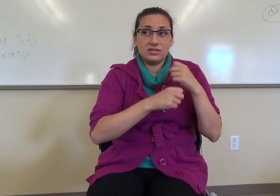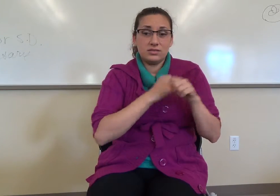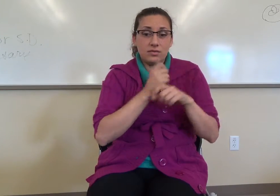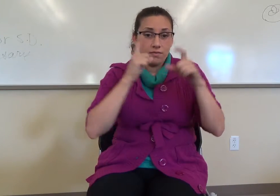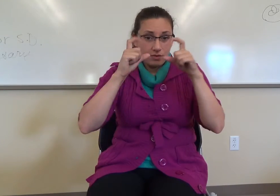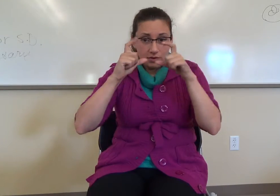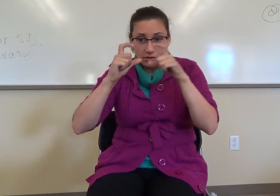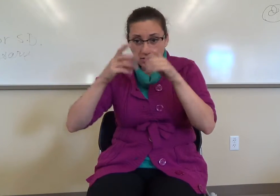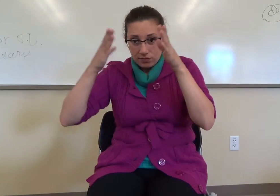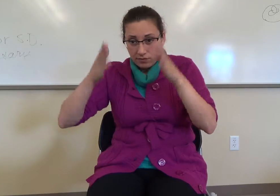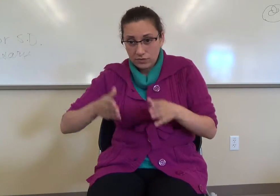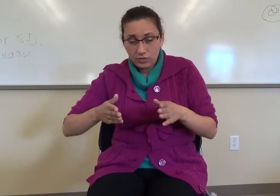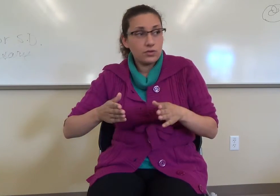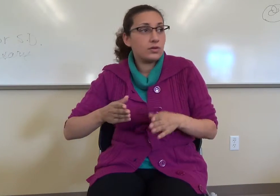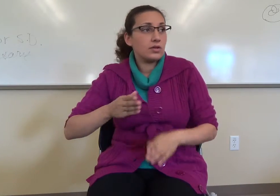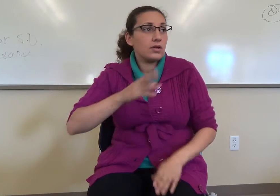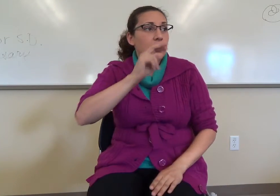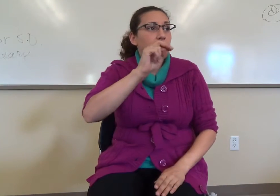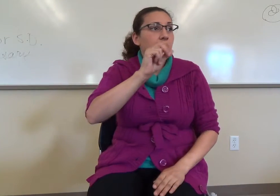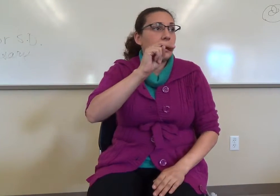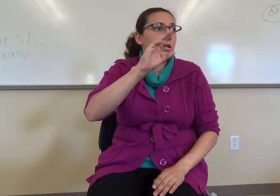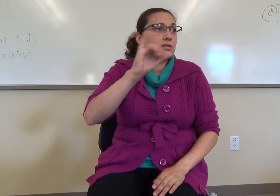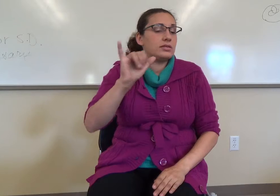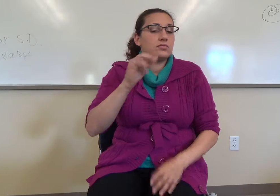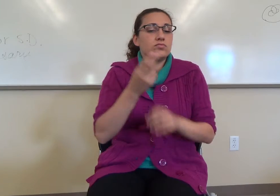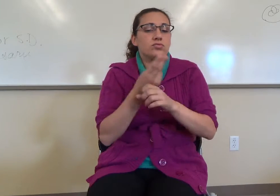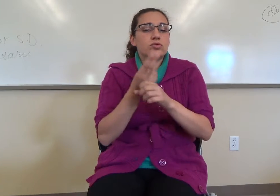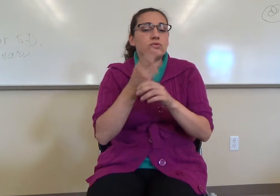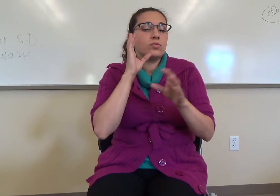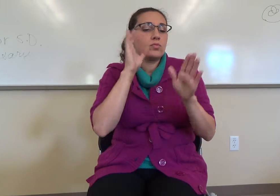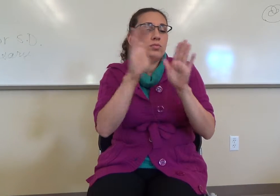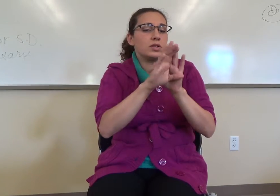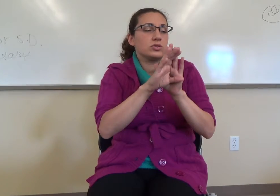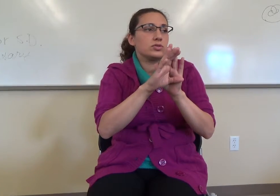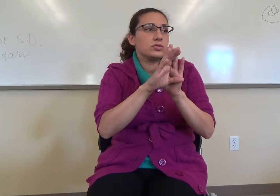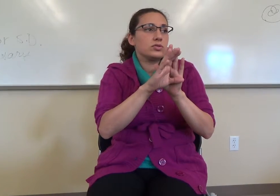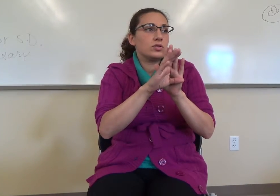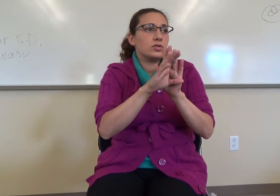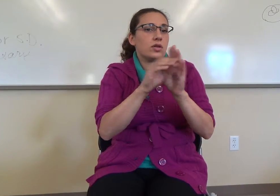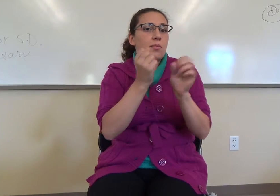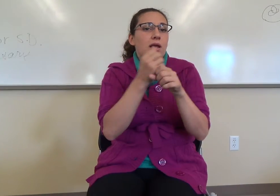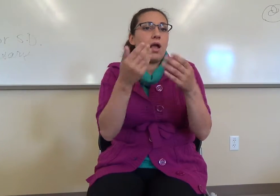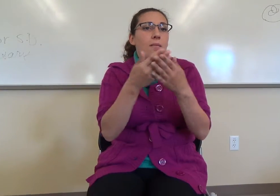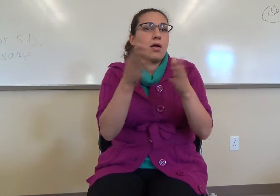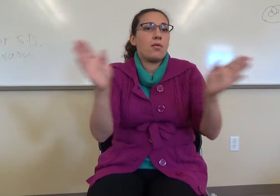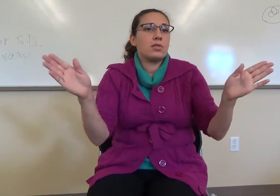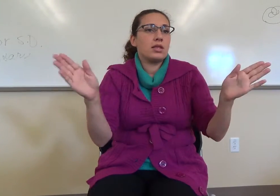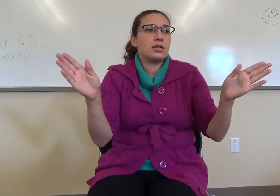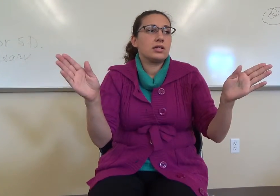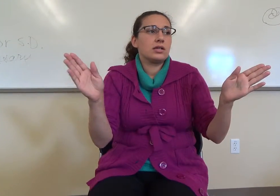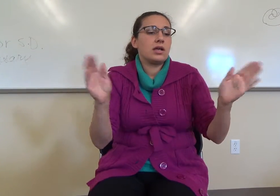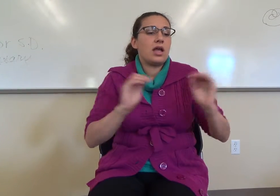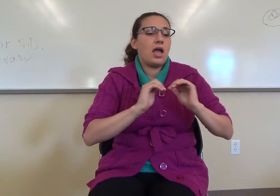Jo Johnson has used photographs to publicize the plight of the Tibetans.